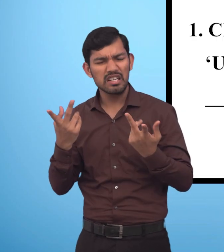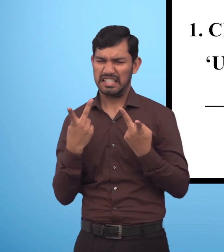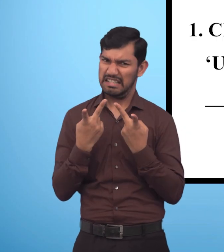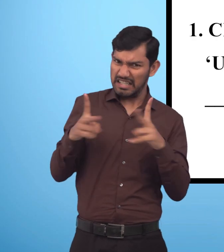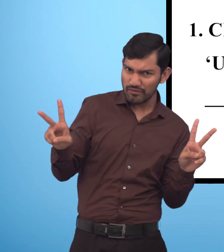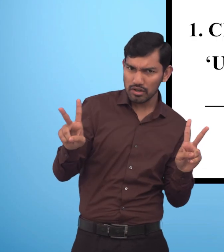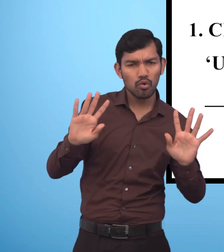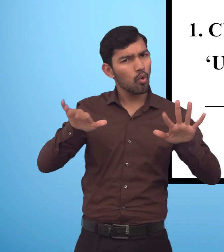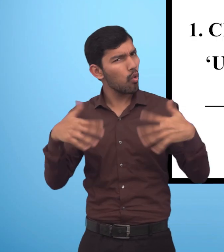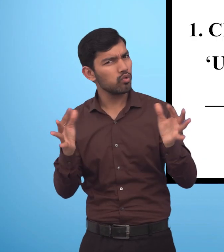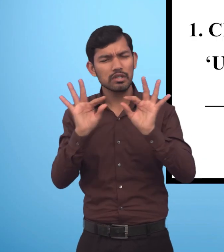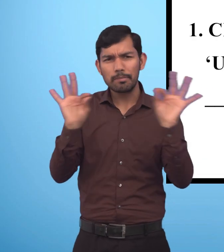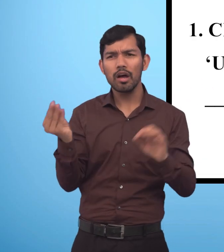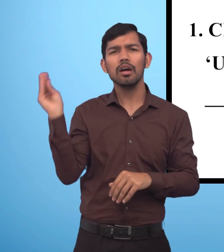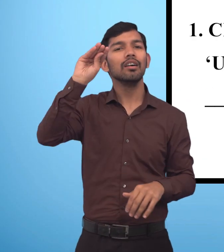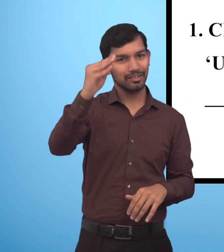or simple.